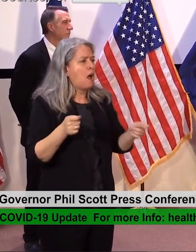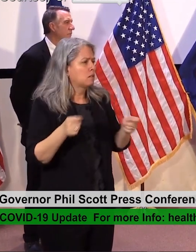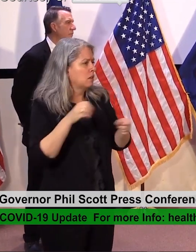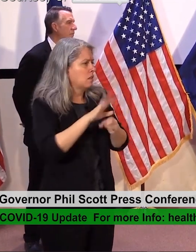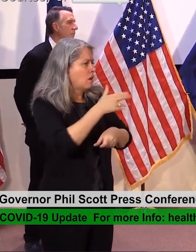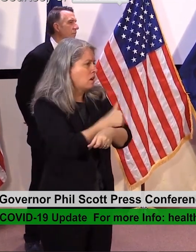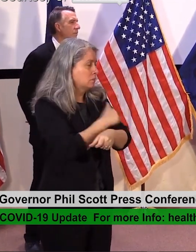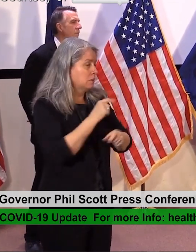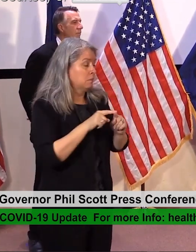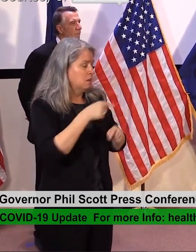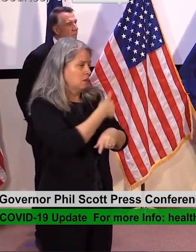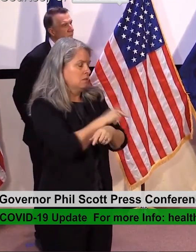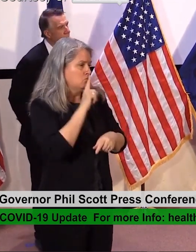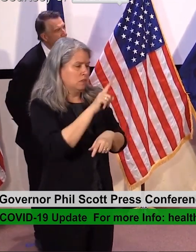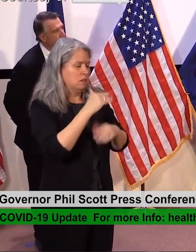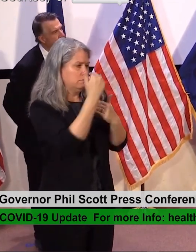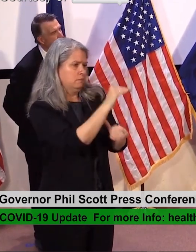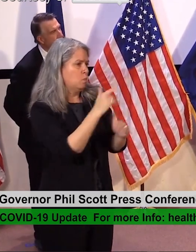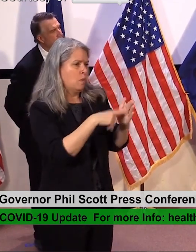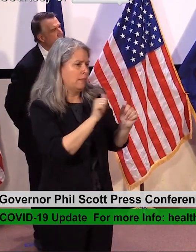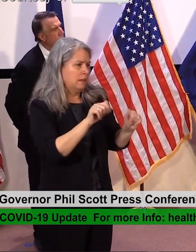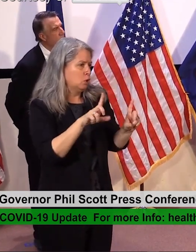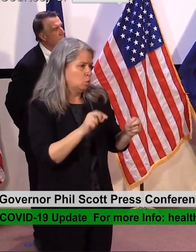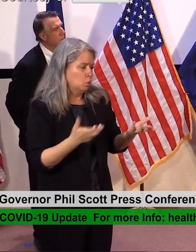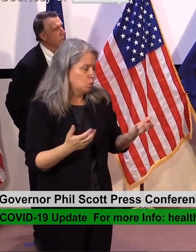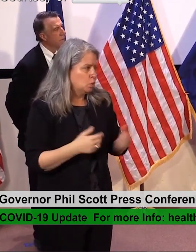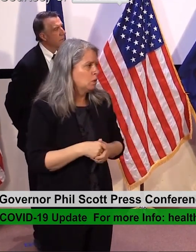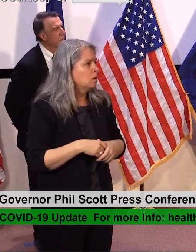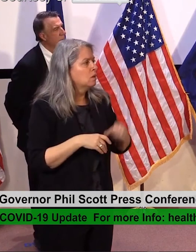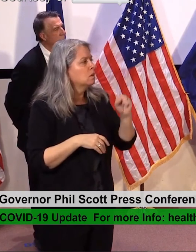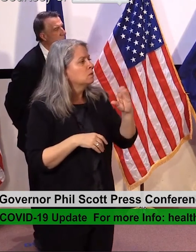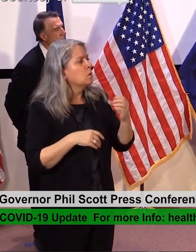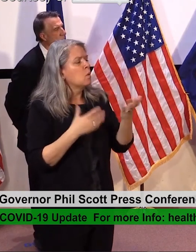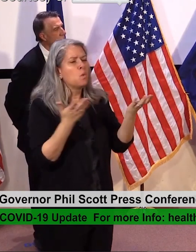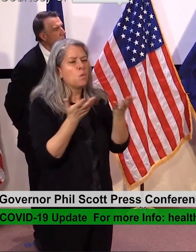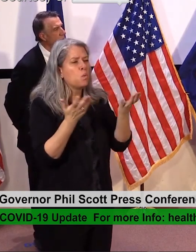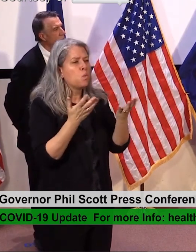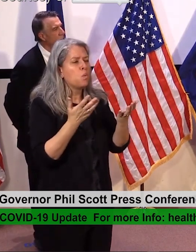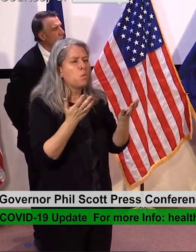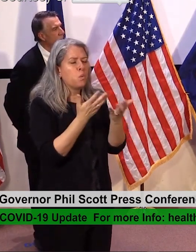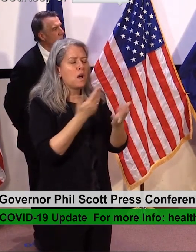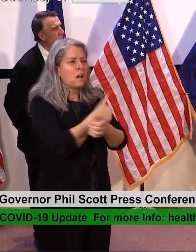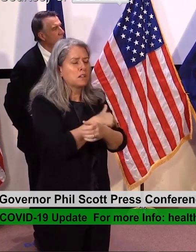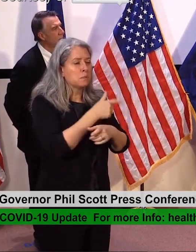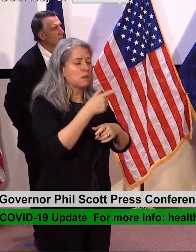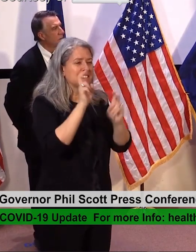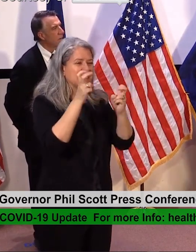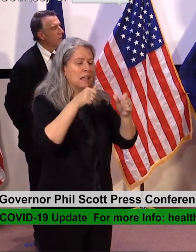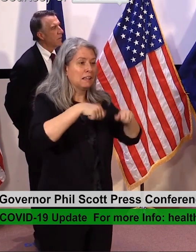that you're anticipating. So what are hospitals doing? What are they... what are they giving up to accommodate larger